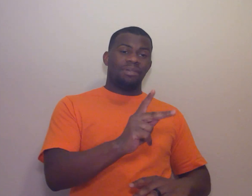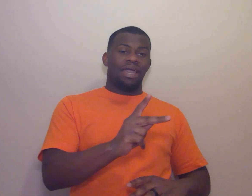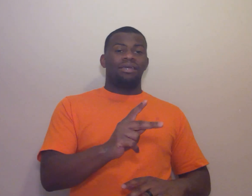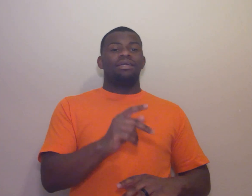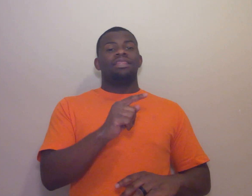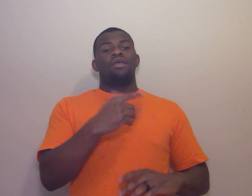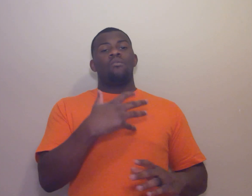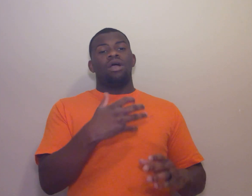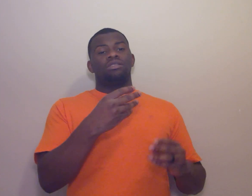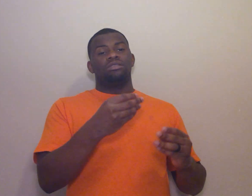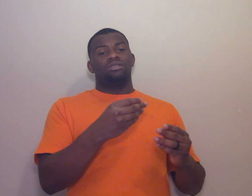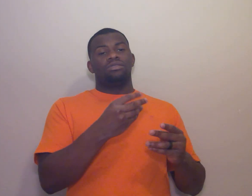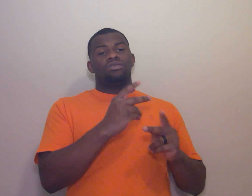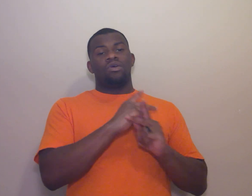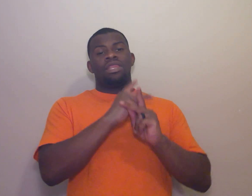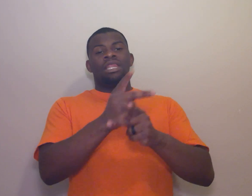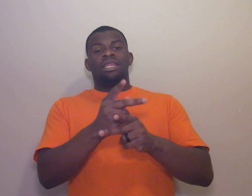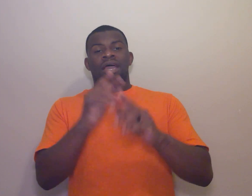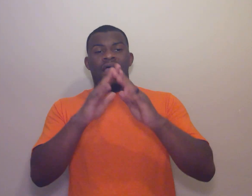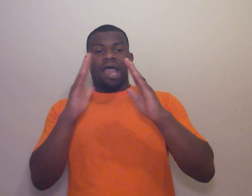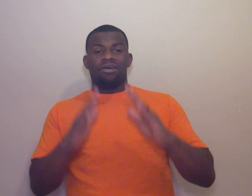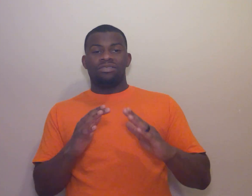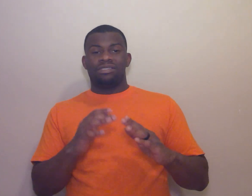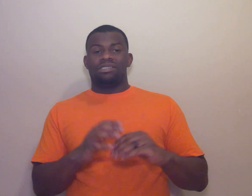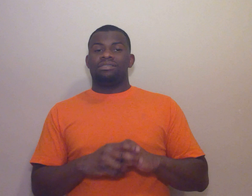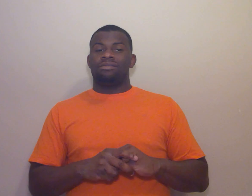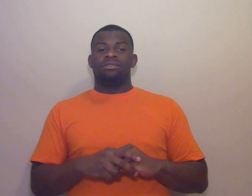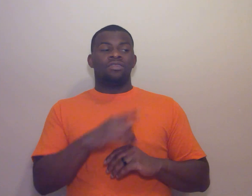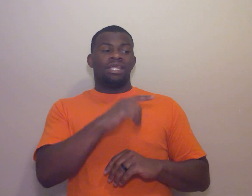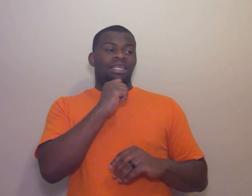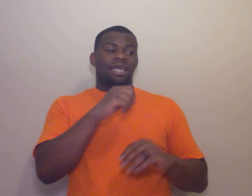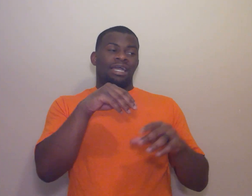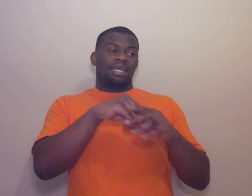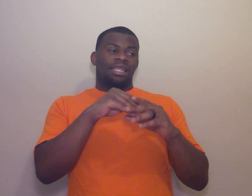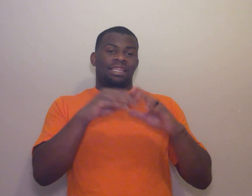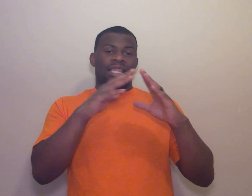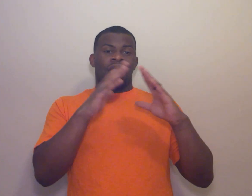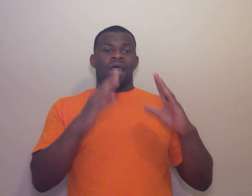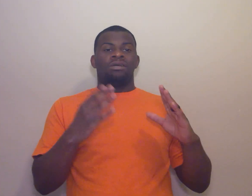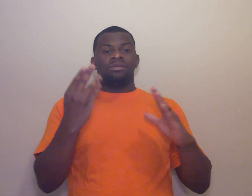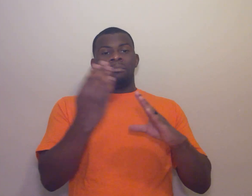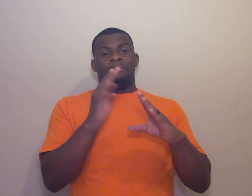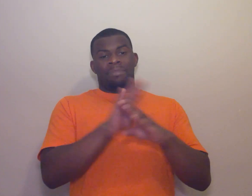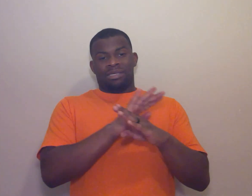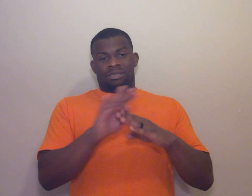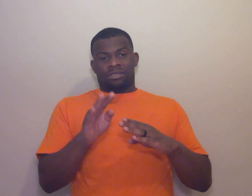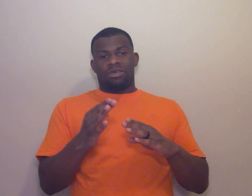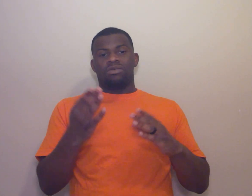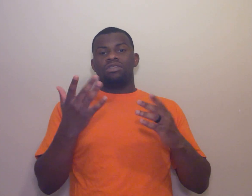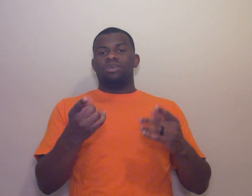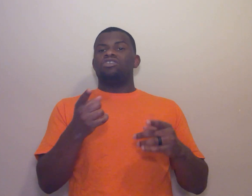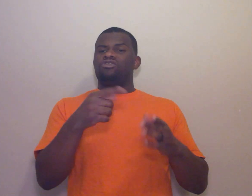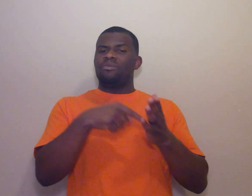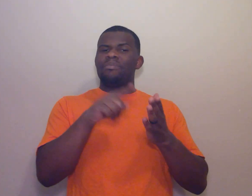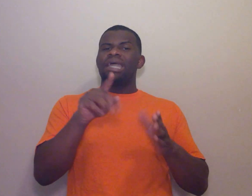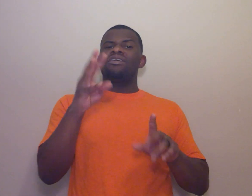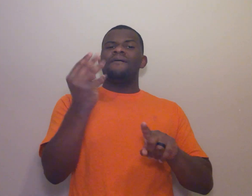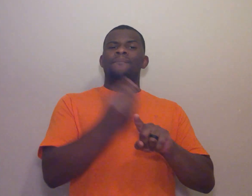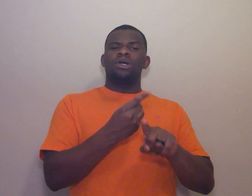So banks are not in the house business, so as long as you keep these mortgage payments paid, you'll be okay. There's nothing to